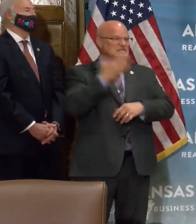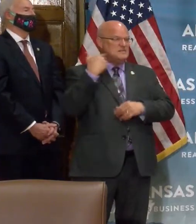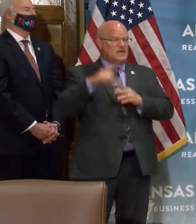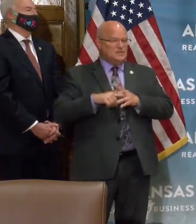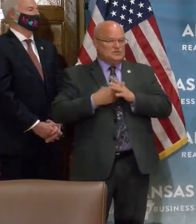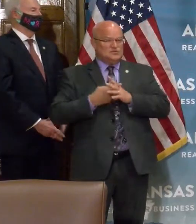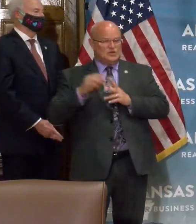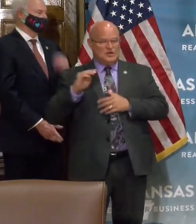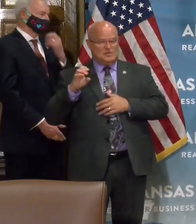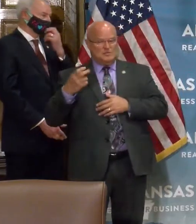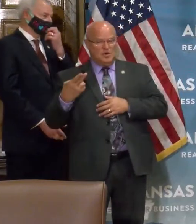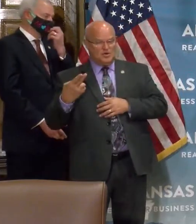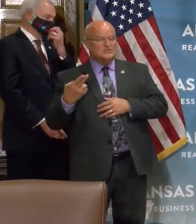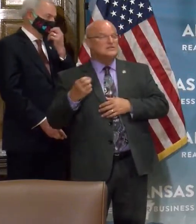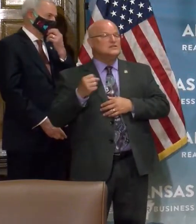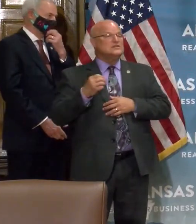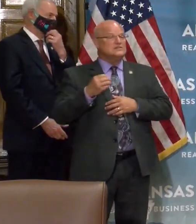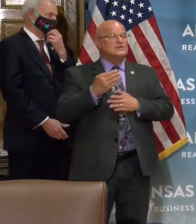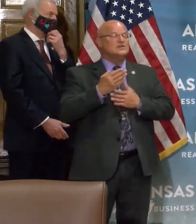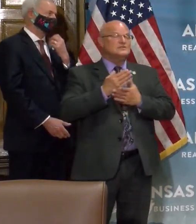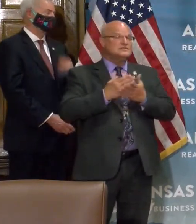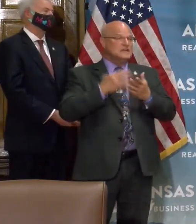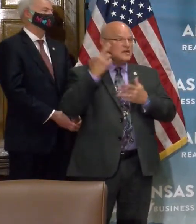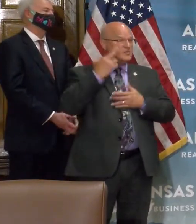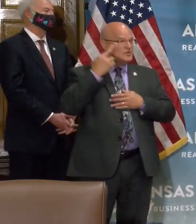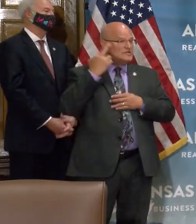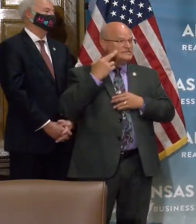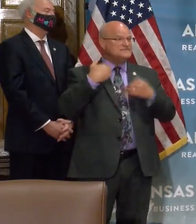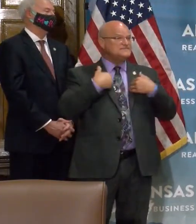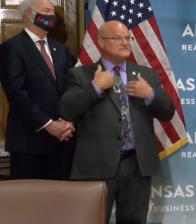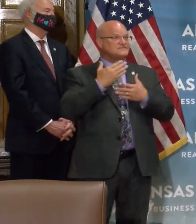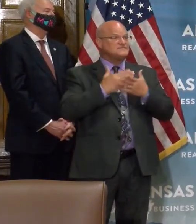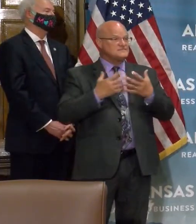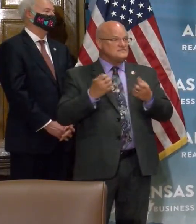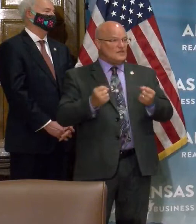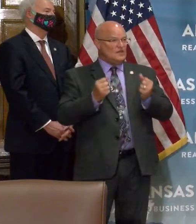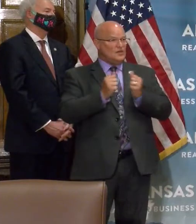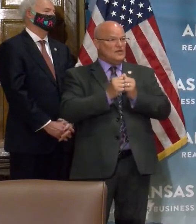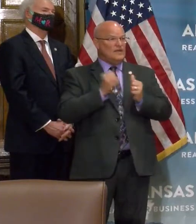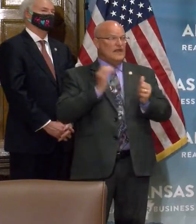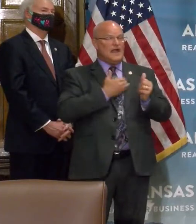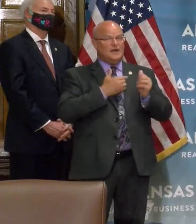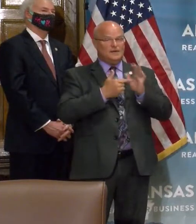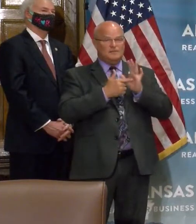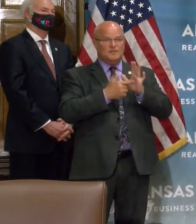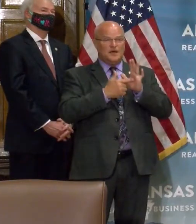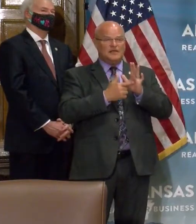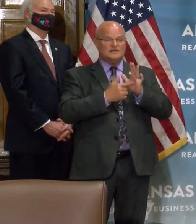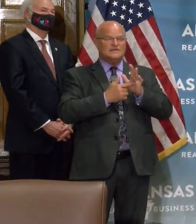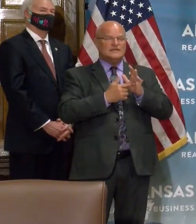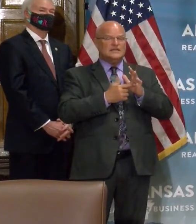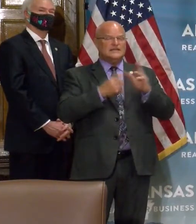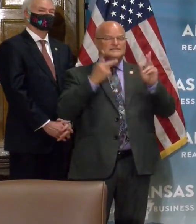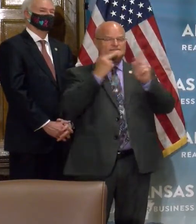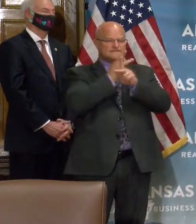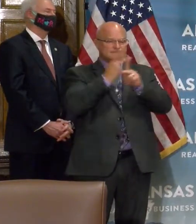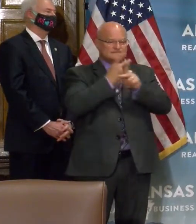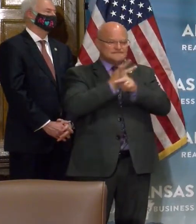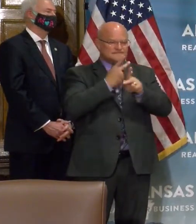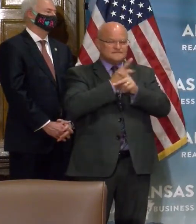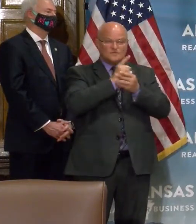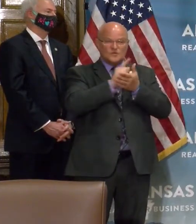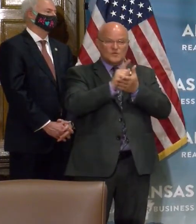we started in March. So there's some reason to have some confidence in our model. It gets reevaluated on a weekly basis.